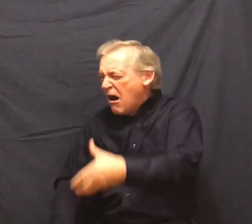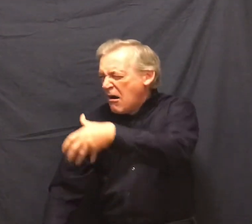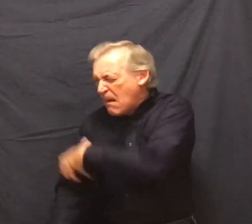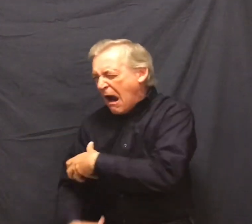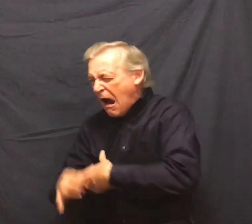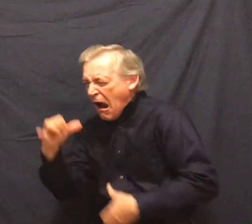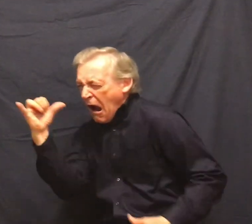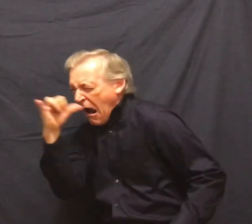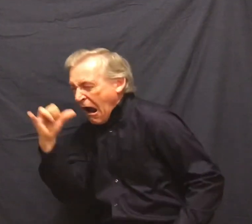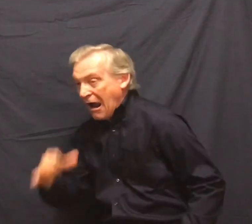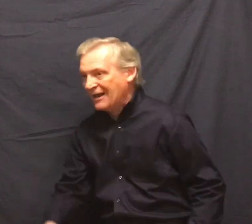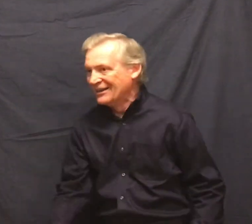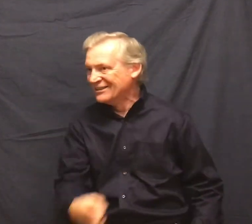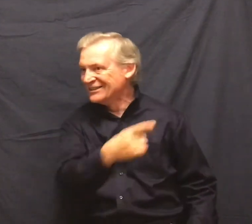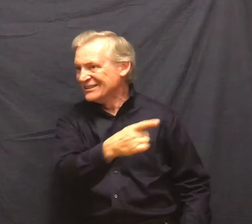Lenny smiled to himself.